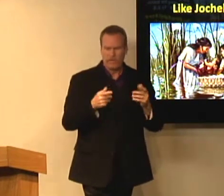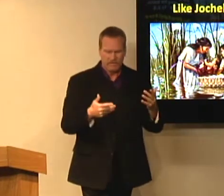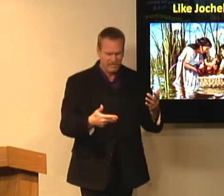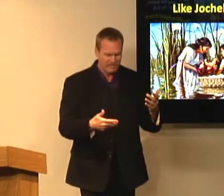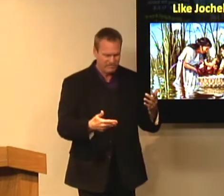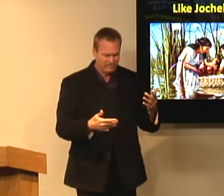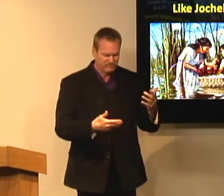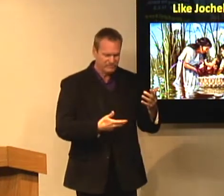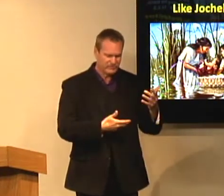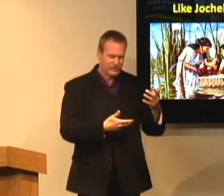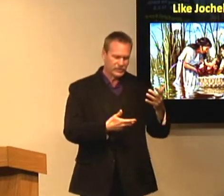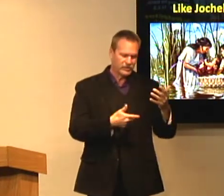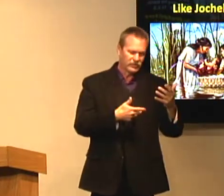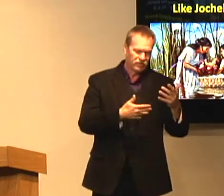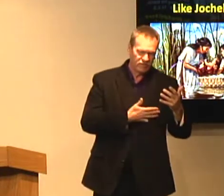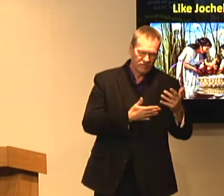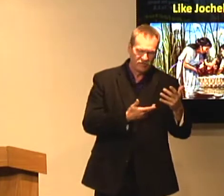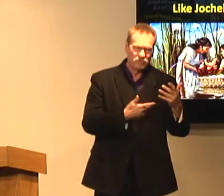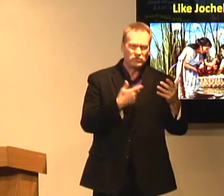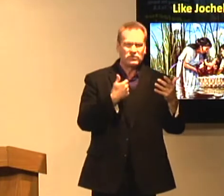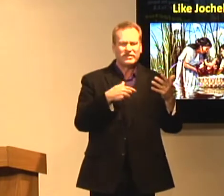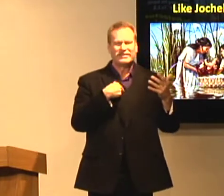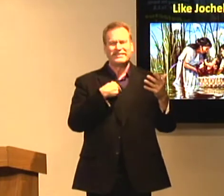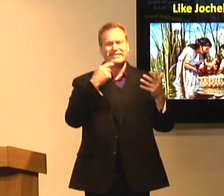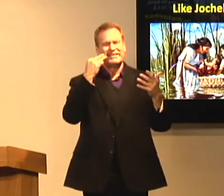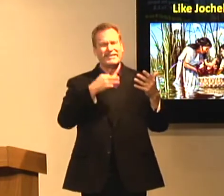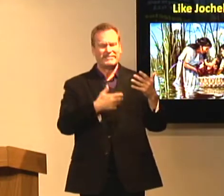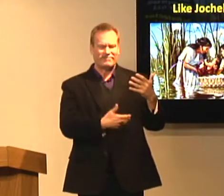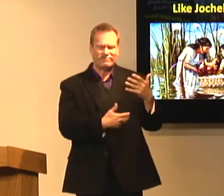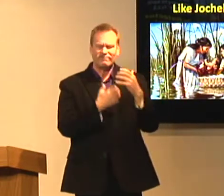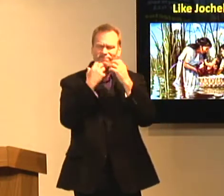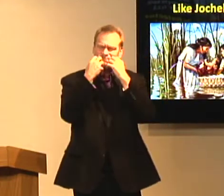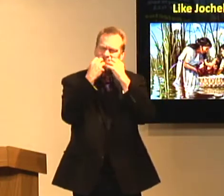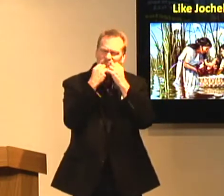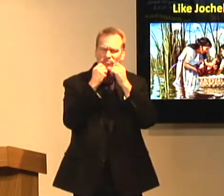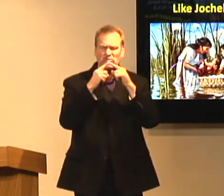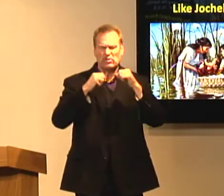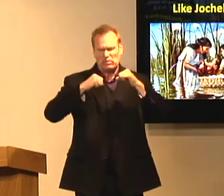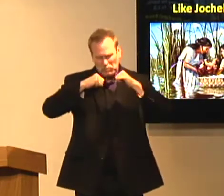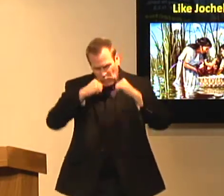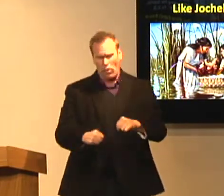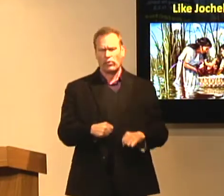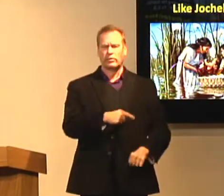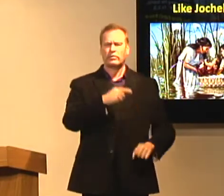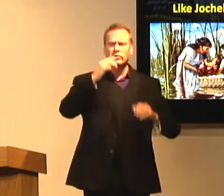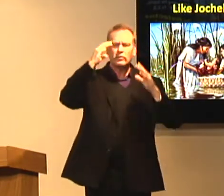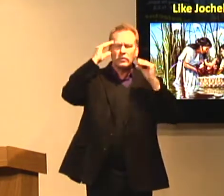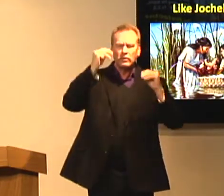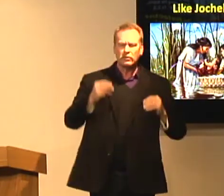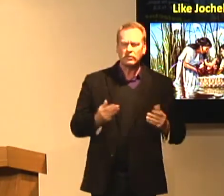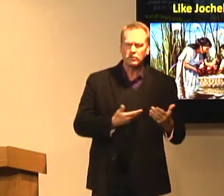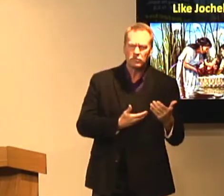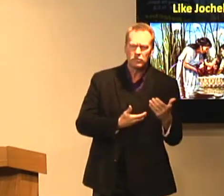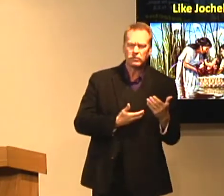she must have felt after 3 months, wow, I can't keep him, I can't take care of him, but she loved him so much, she wanted to protect